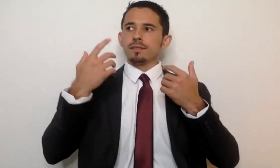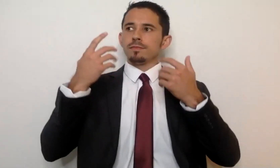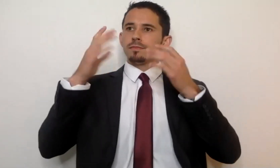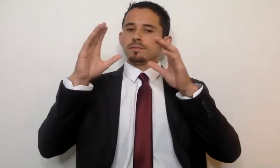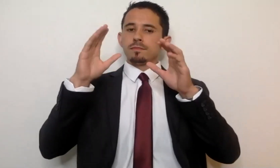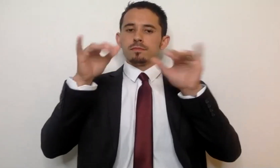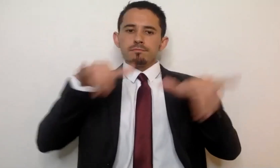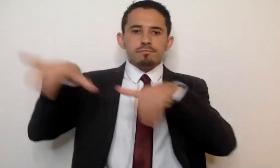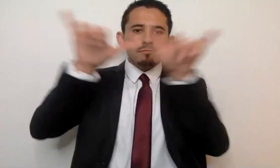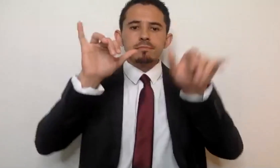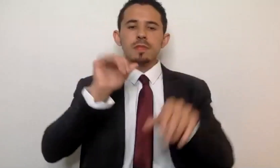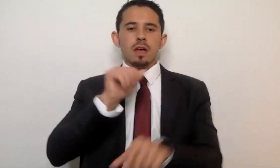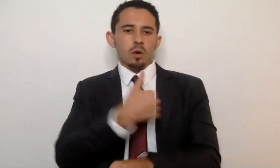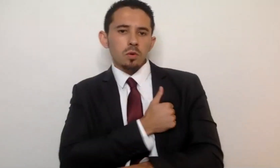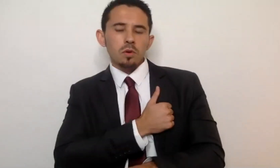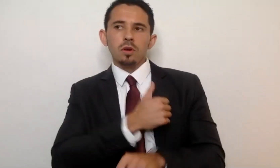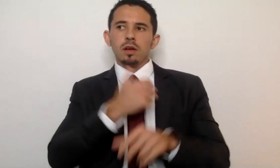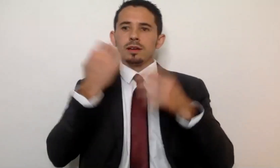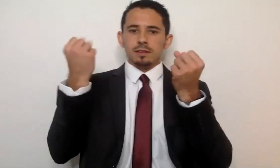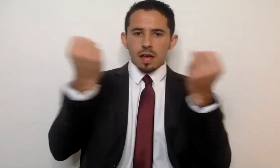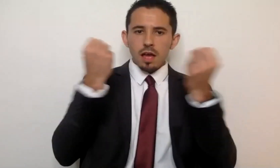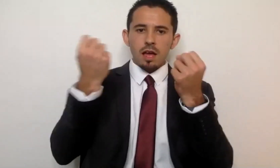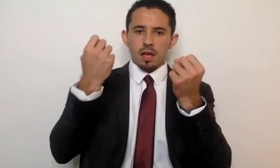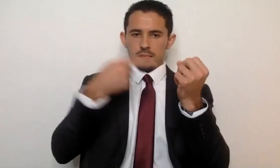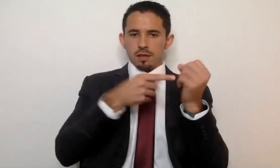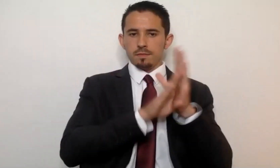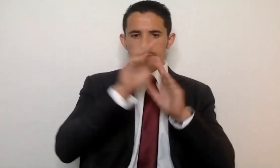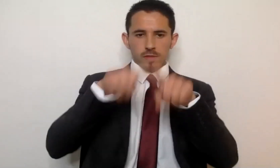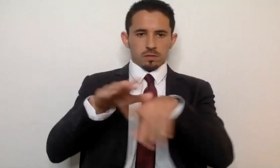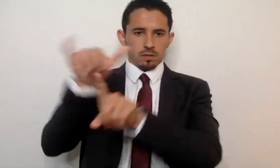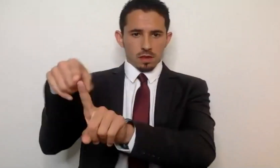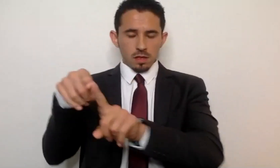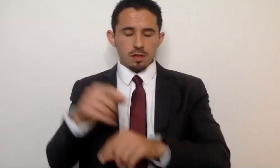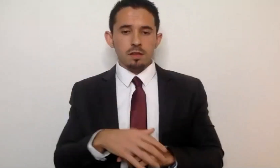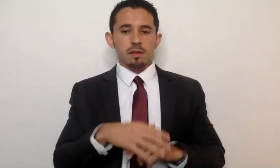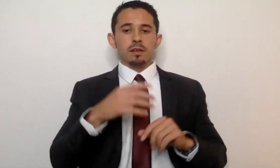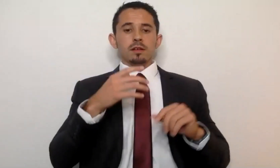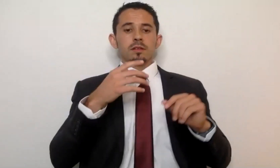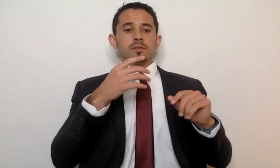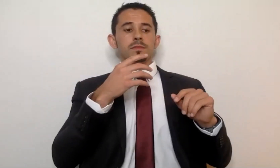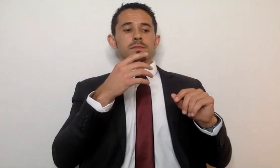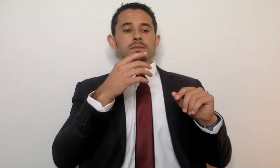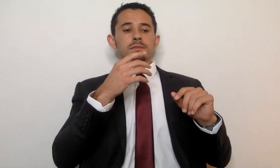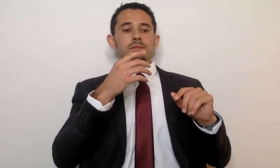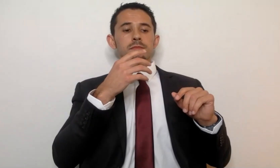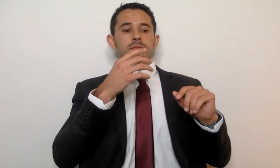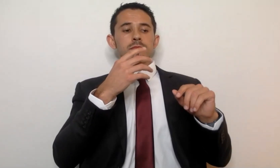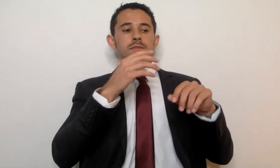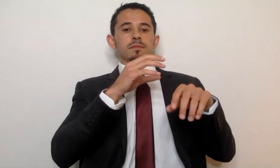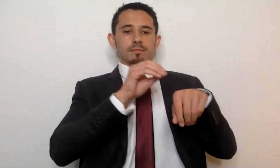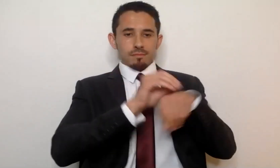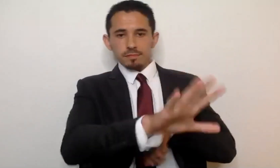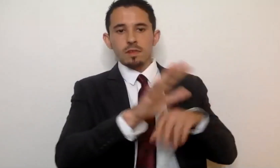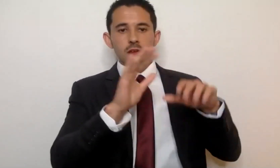depends on that community or country's way of life, attitudes, signs, behaviors. All of that